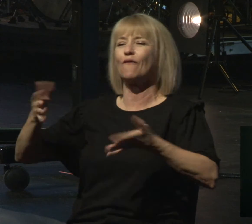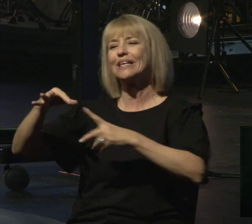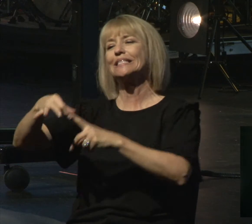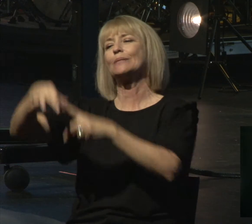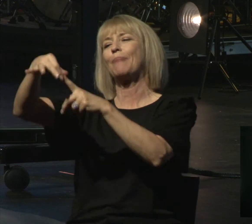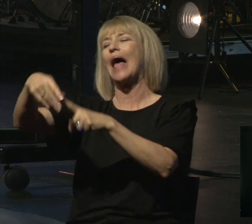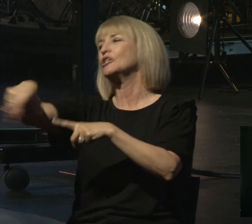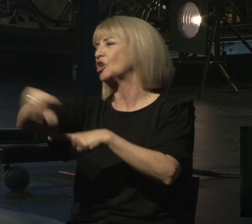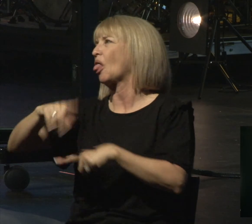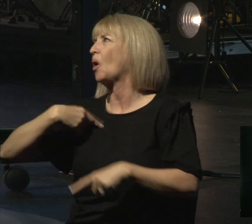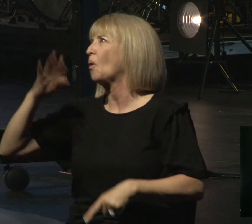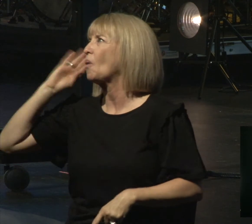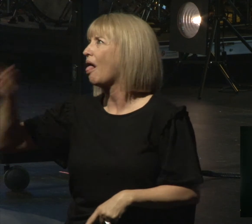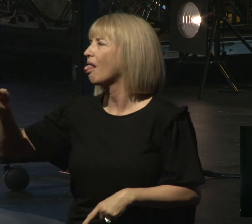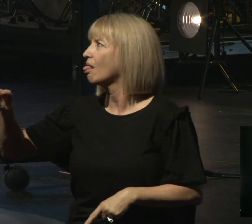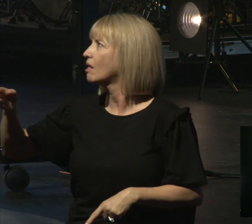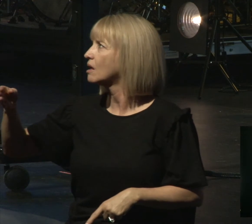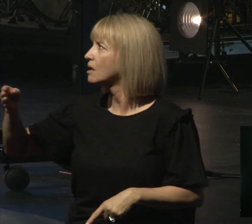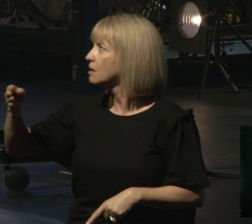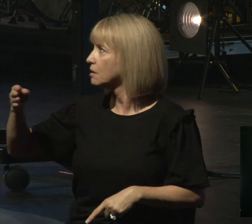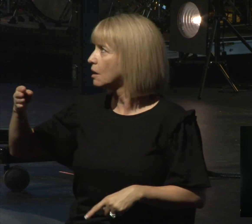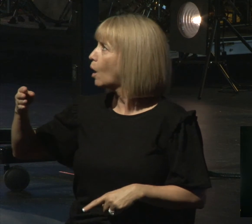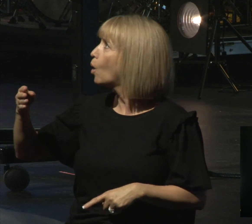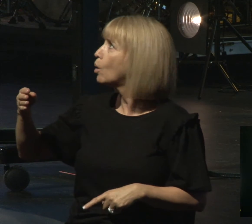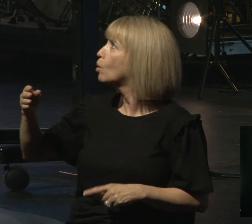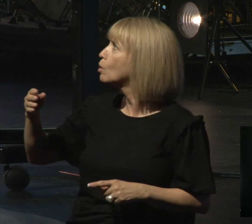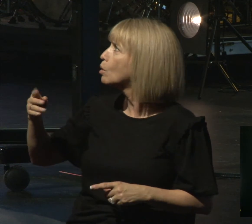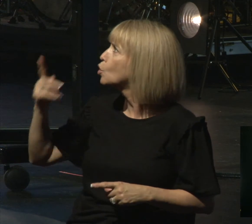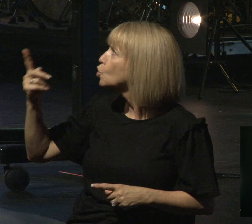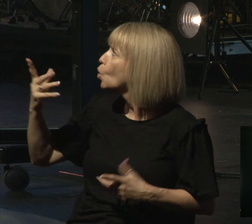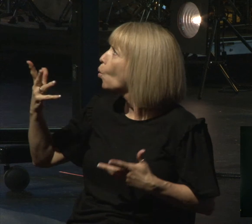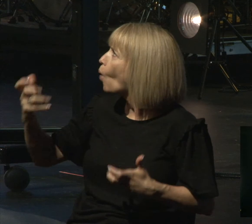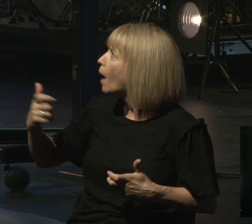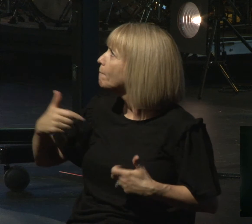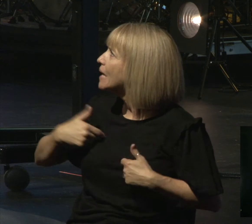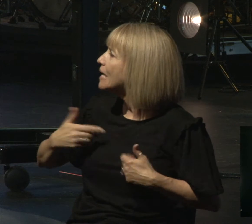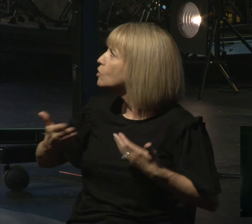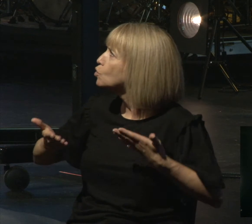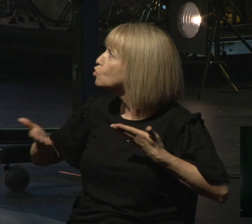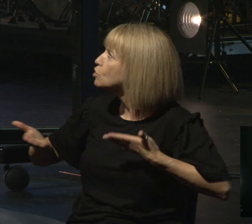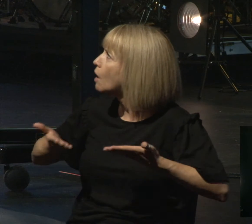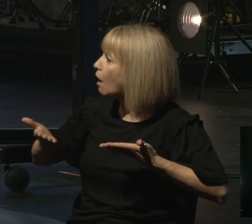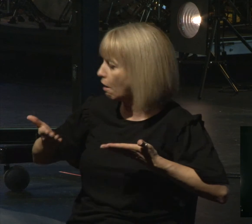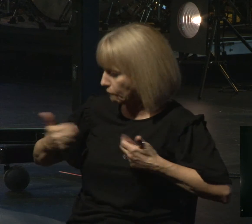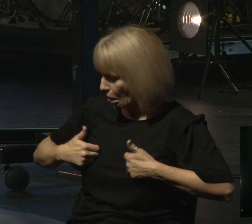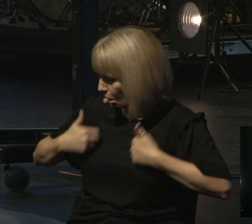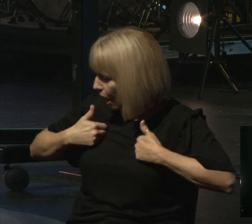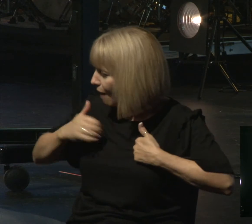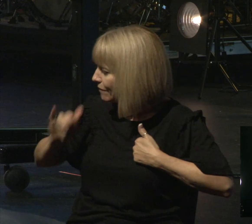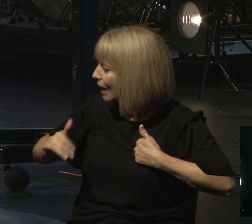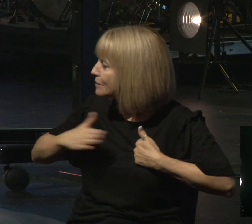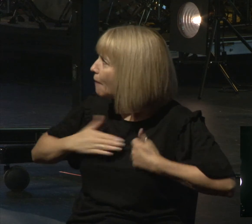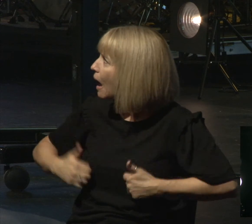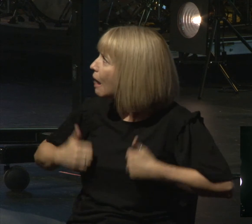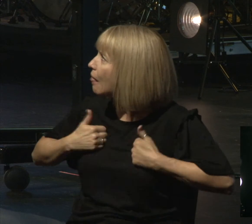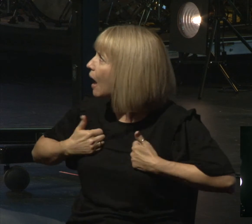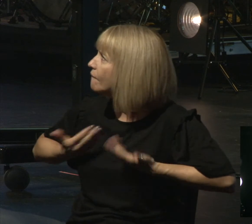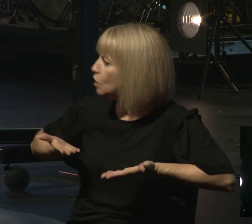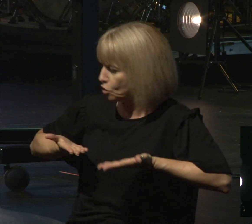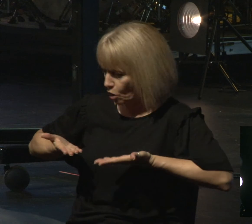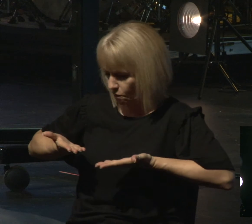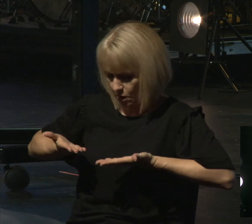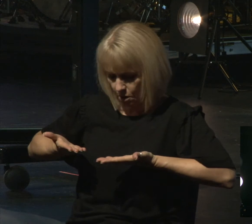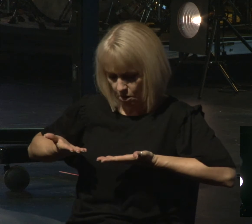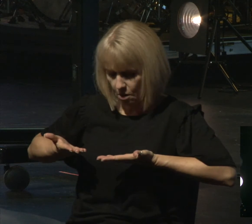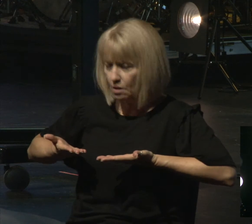Jesus, I believe that you've called me to live a lifestyle of service. So as I look at my week, where am I going to budget my life and give my